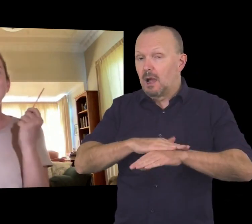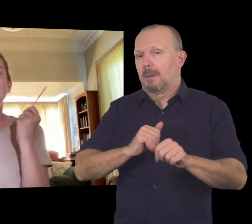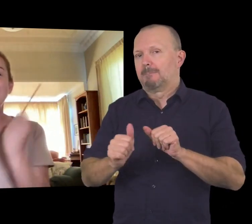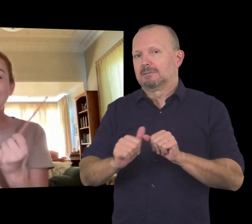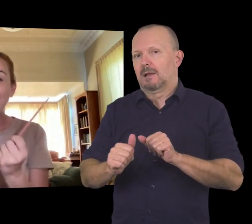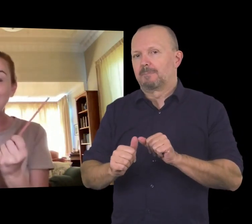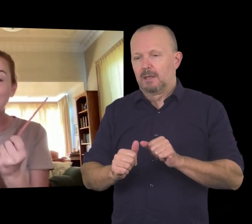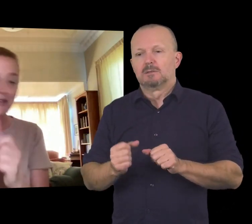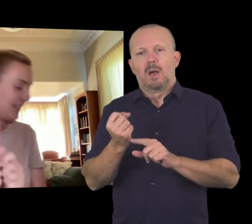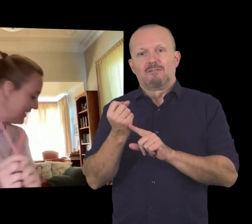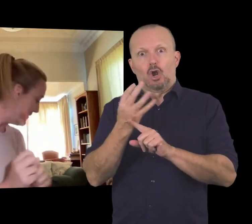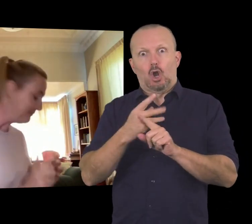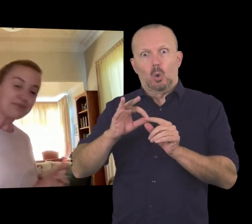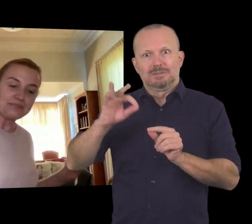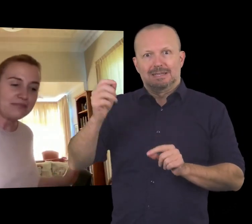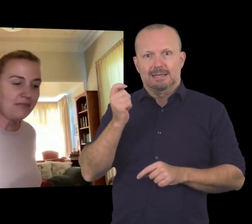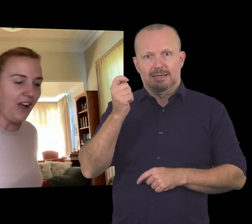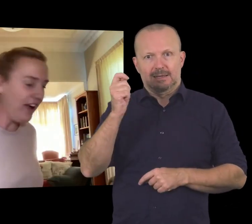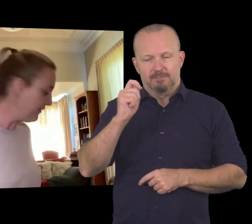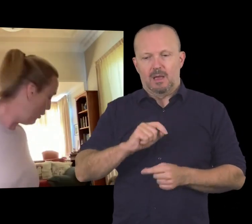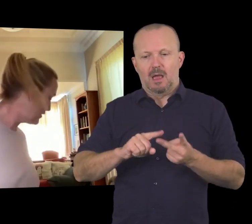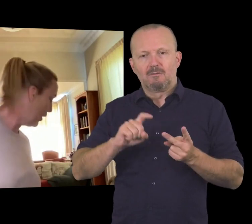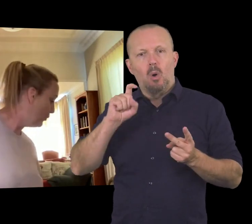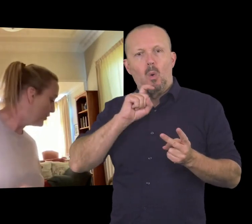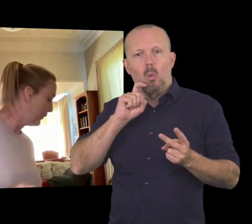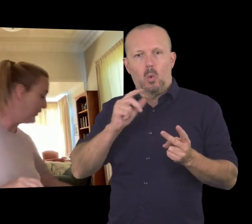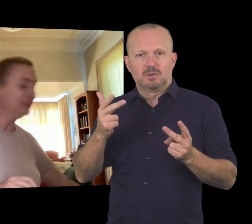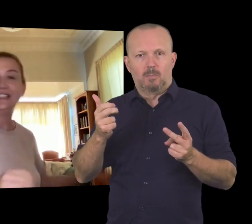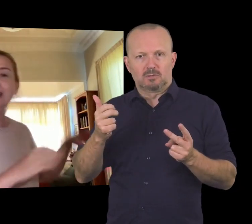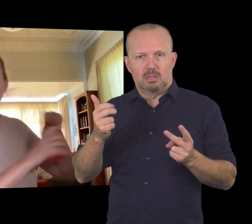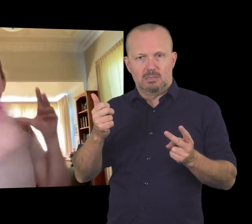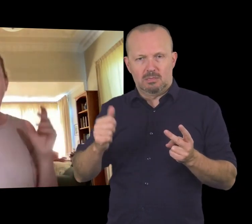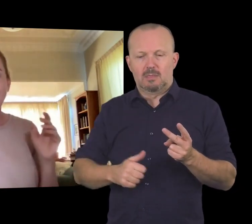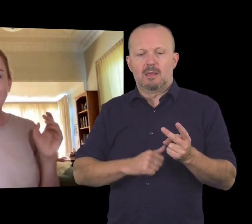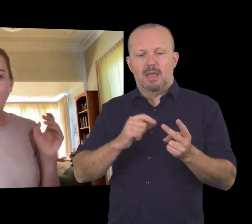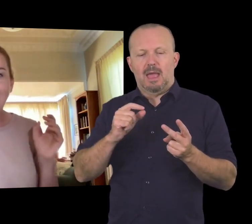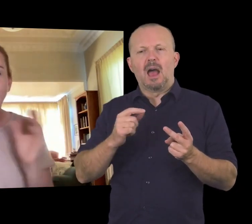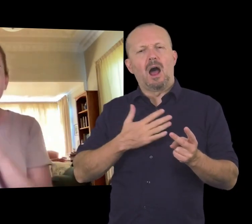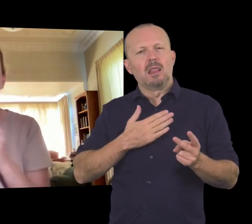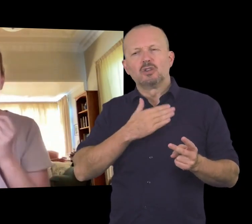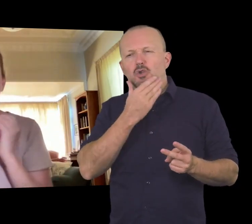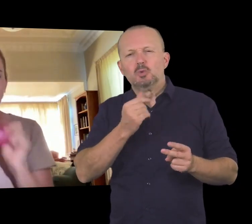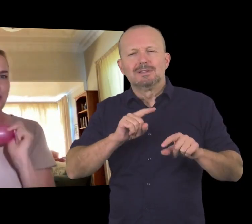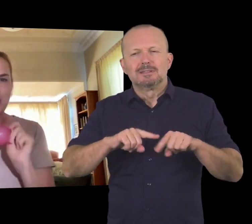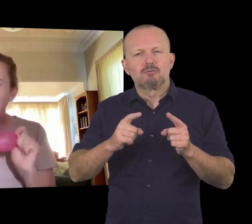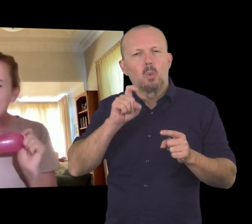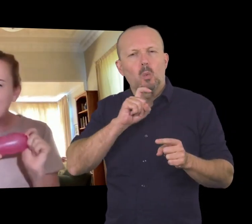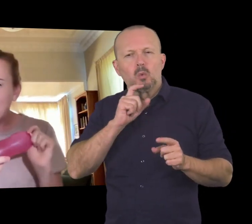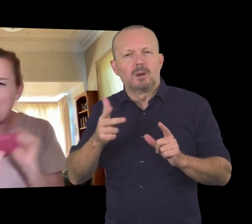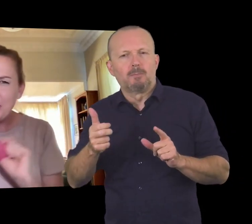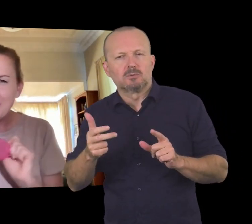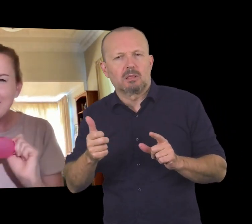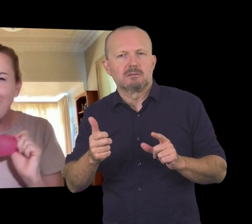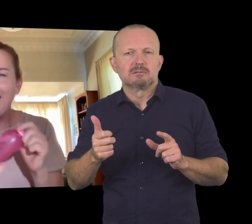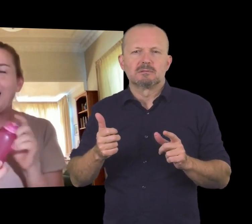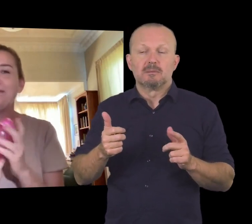but I've got some glow sticks. I've got a water bottle, and I like to use lots of different kinds of